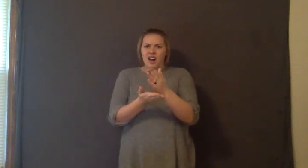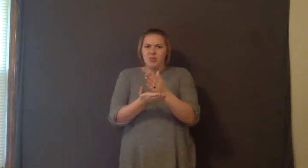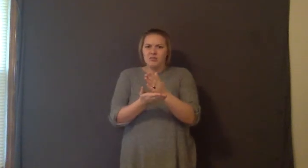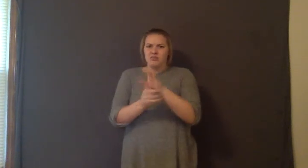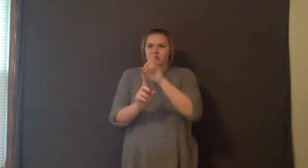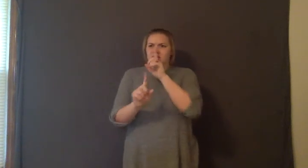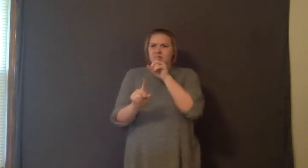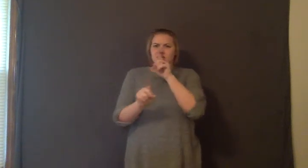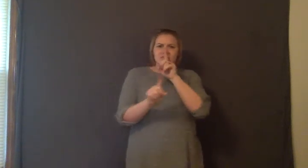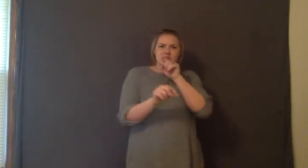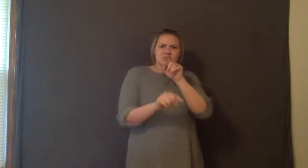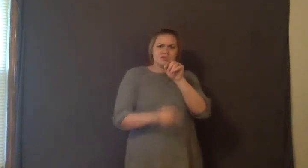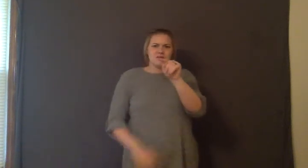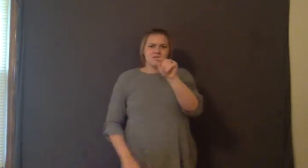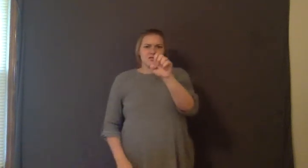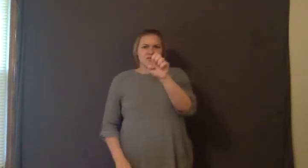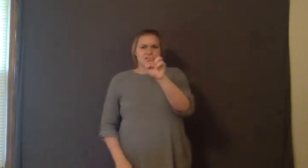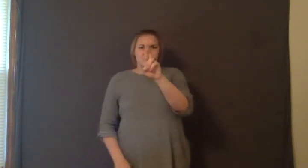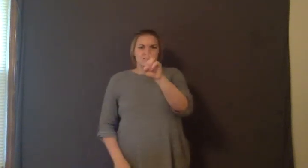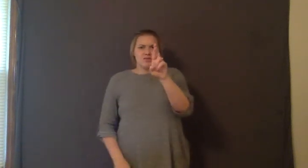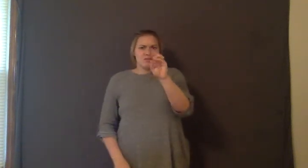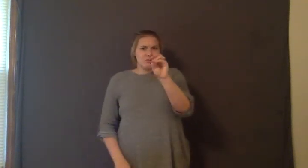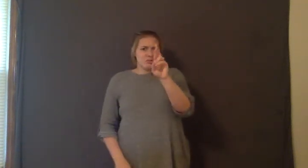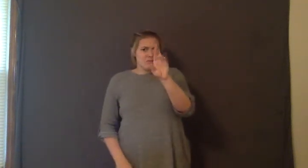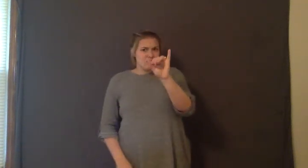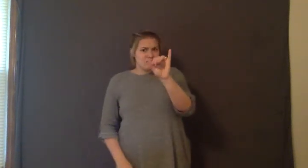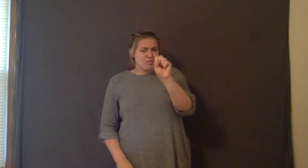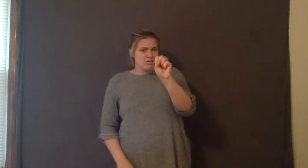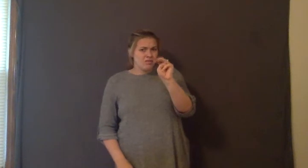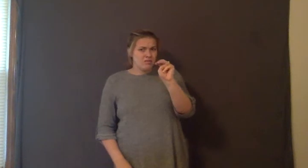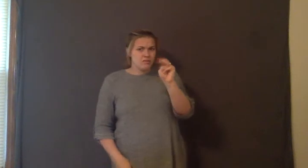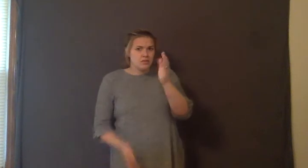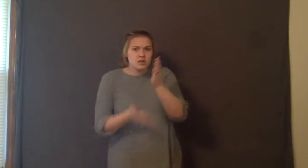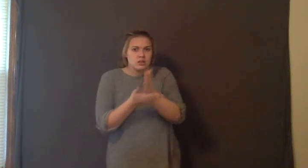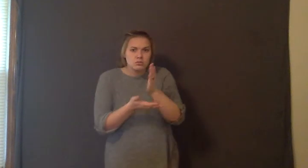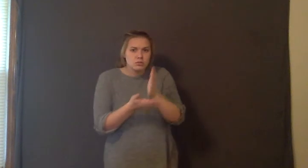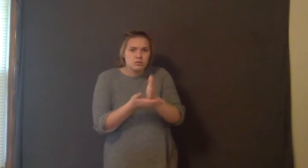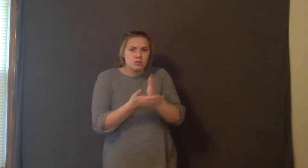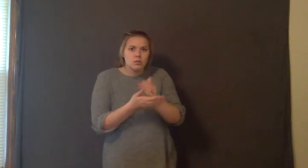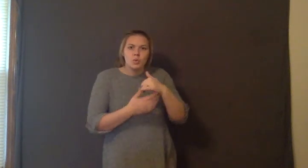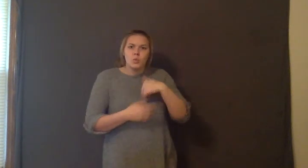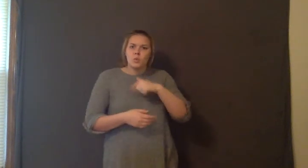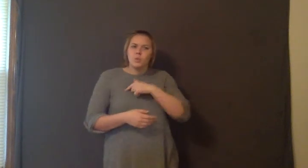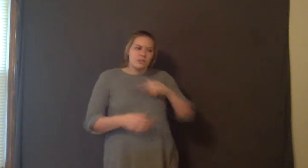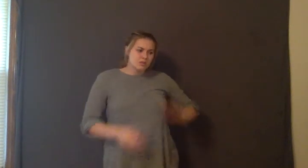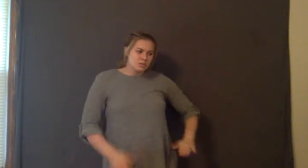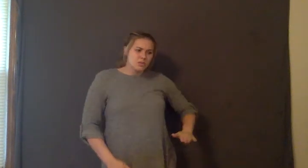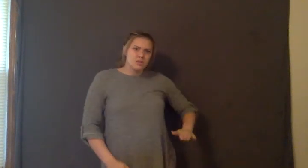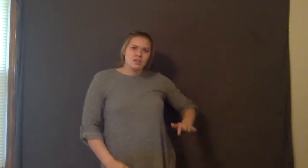in our nation's history after 9/11. They tell me to say, no, tell them that we grew up with that. And that era of